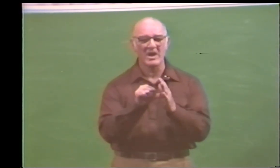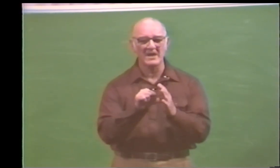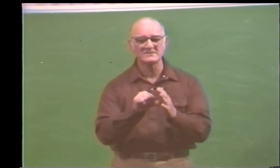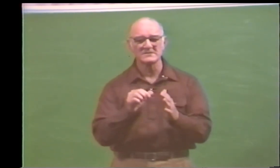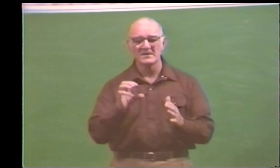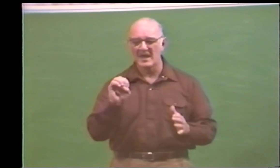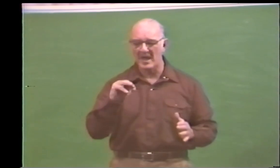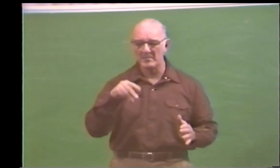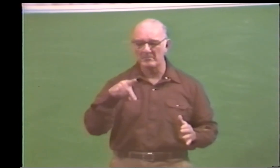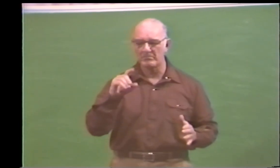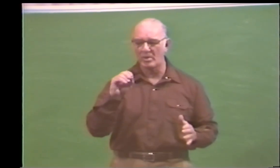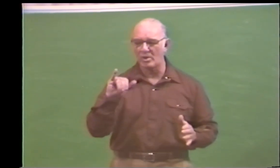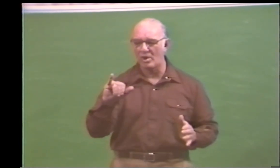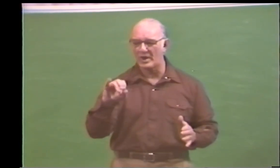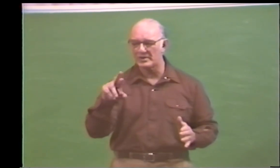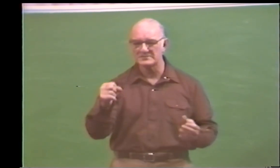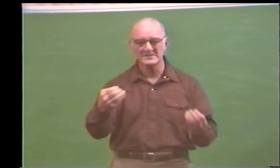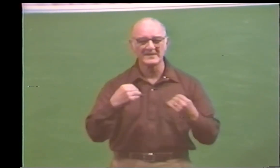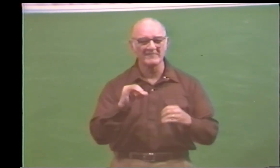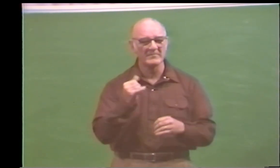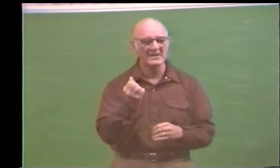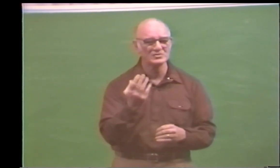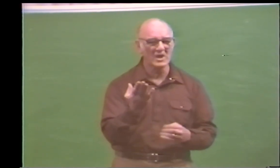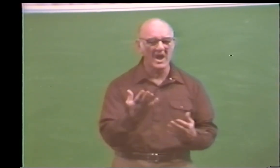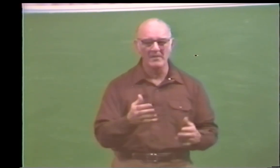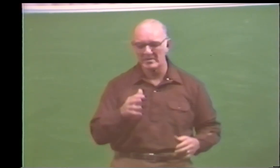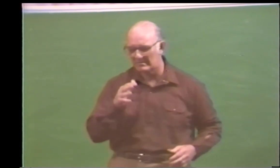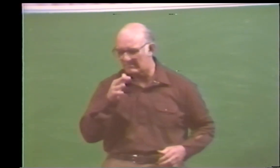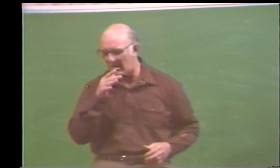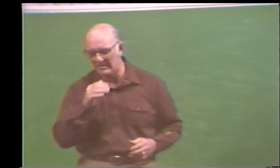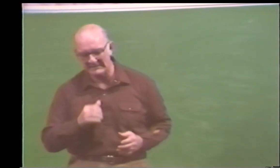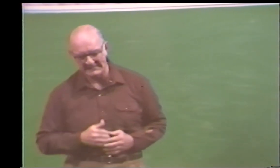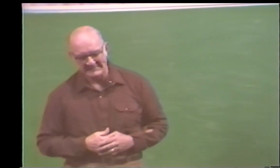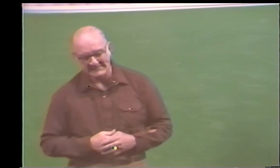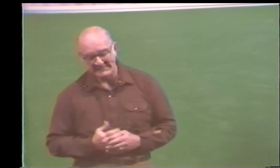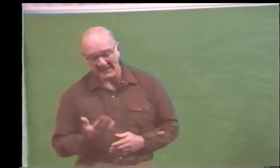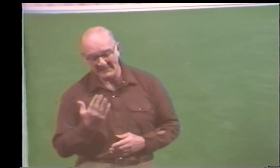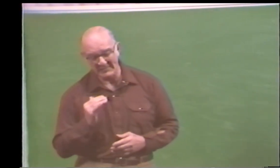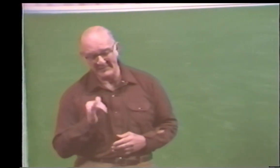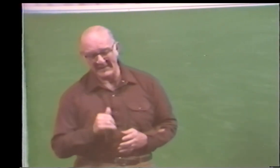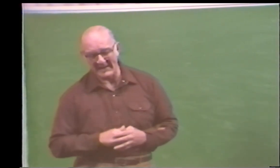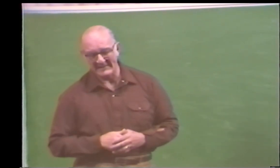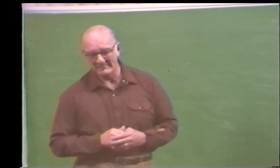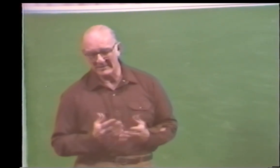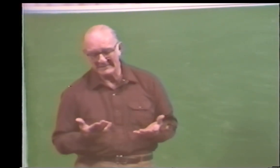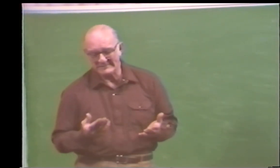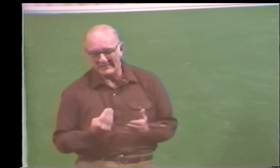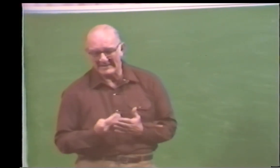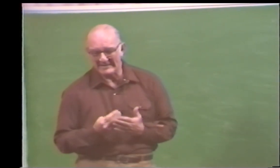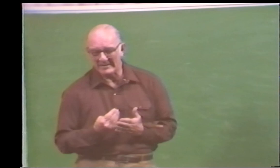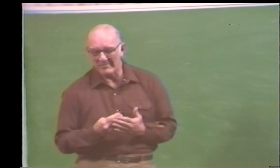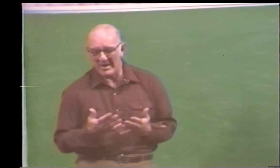impress employers to give me a job." "Mother, I know that, but we need the money,